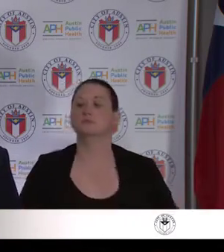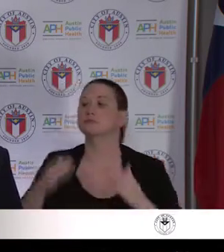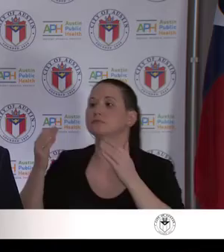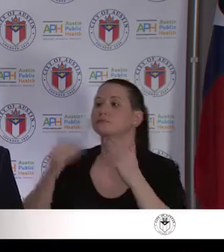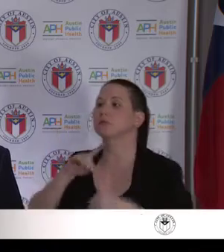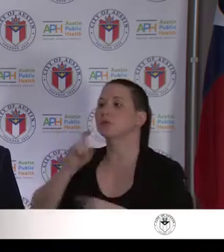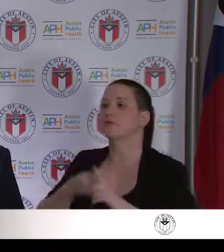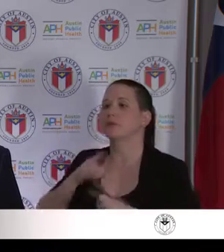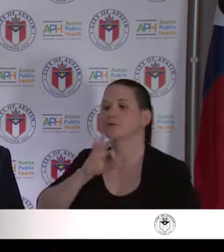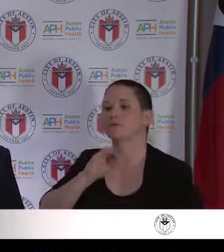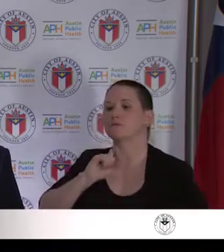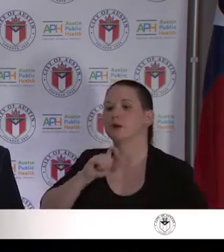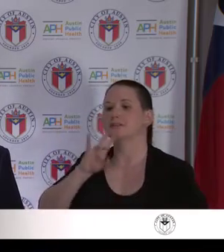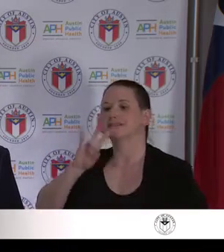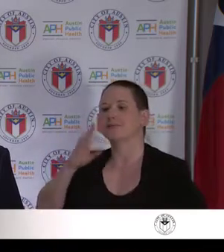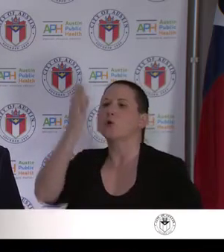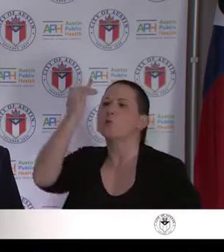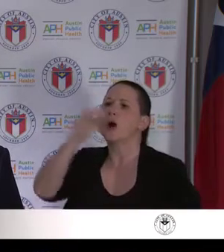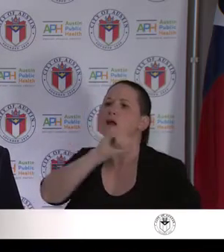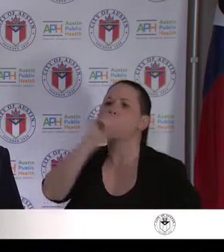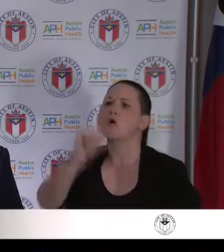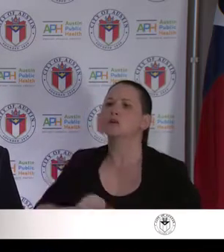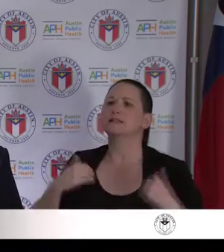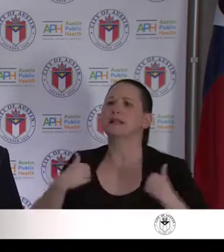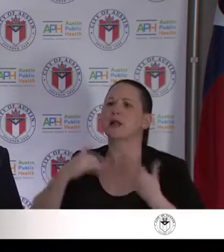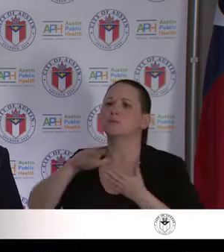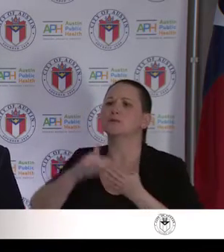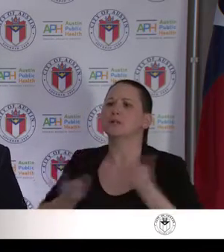7. Why is the Austin Animal Center closed?